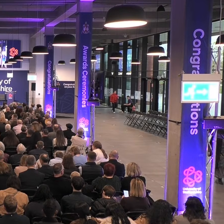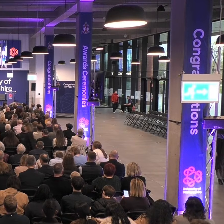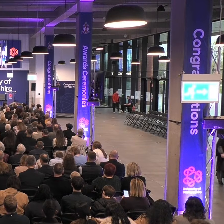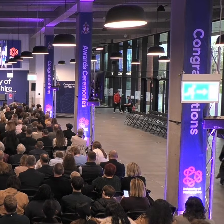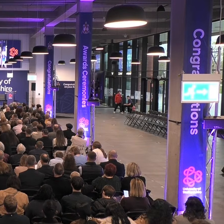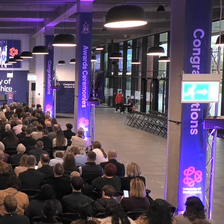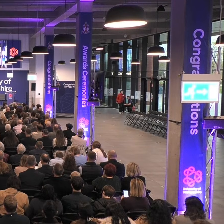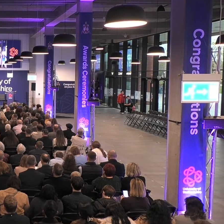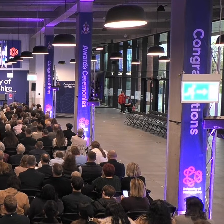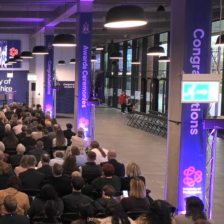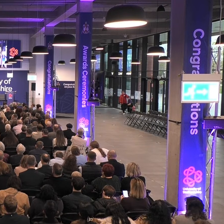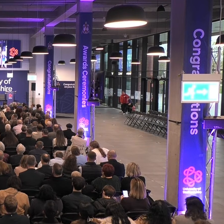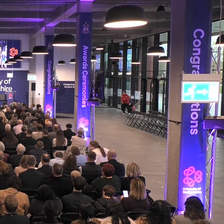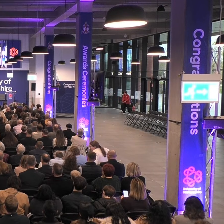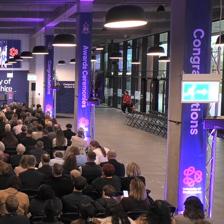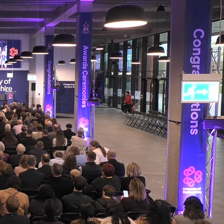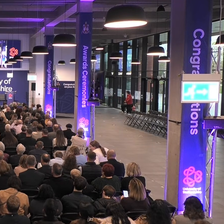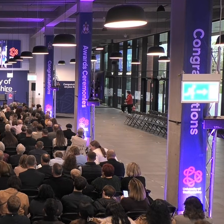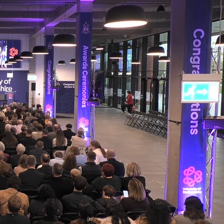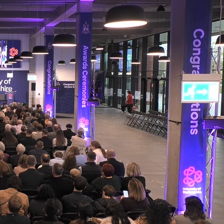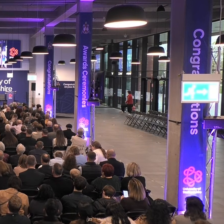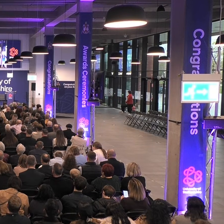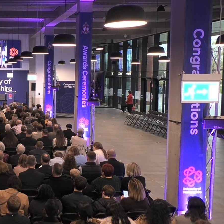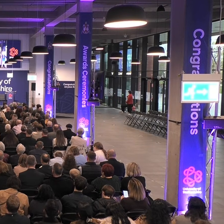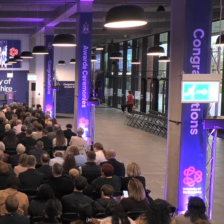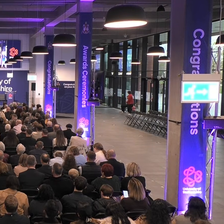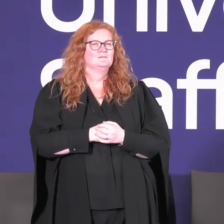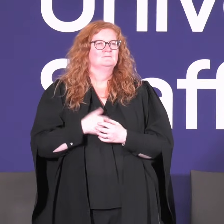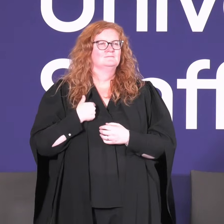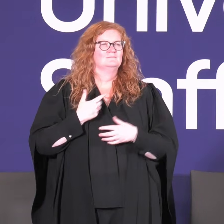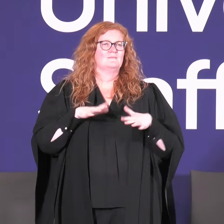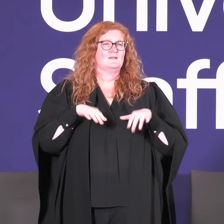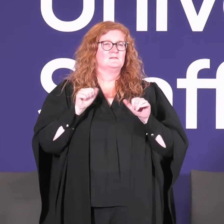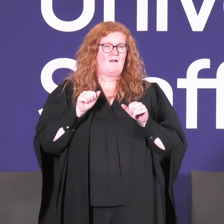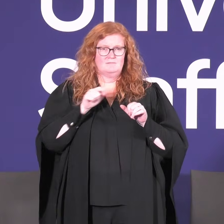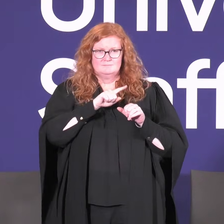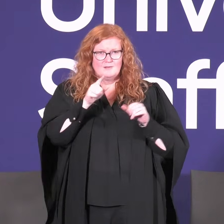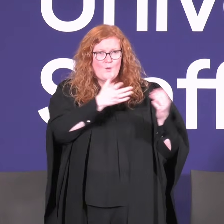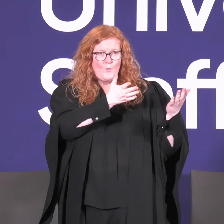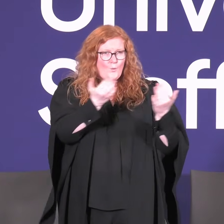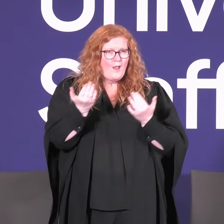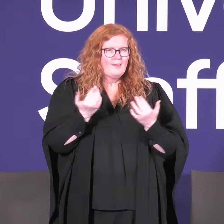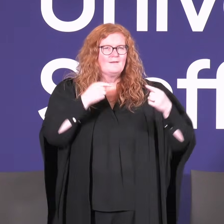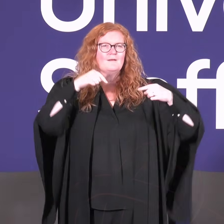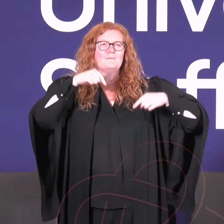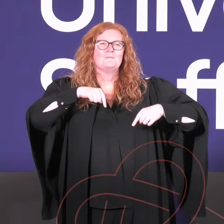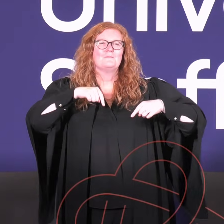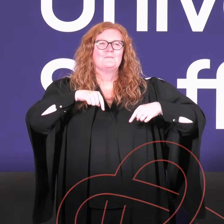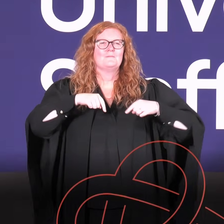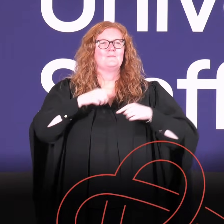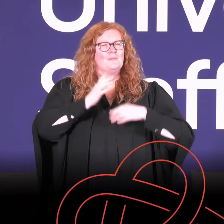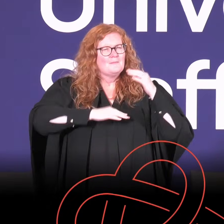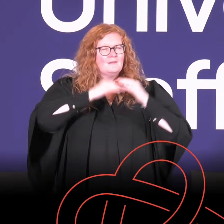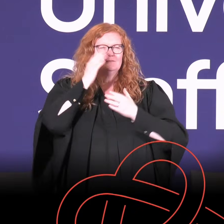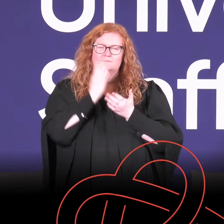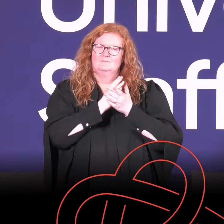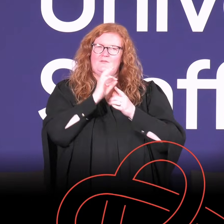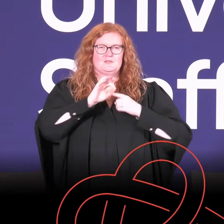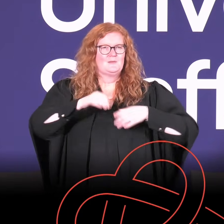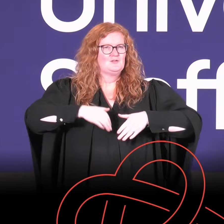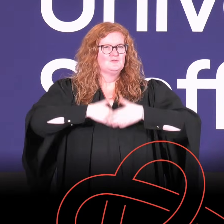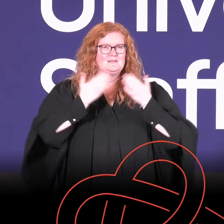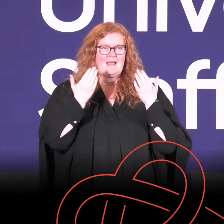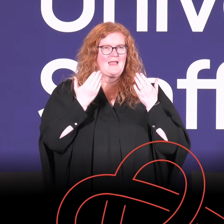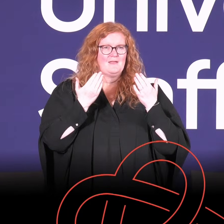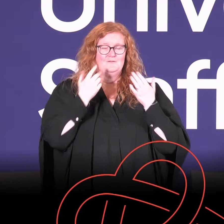Good afternoon, everyone. Good afternoon. Let me start by welcoming you all to the Catalyst on what is a very special day for our